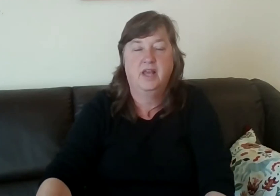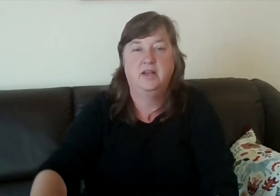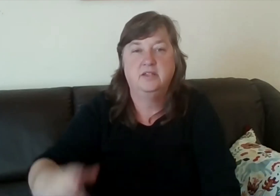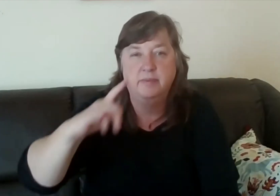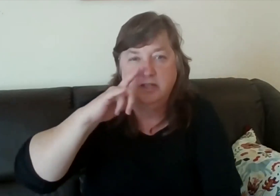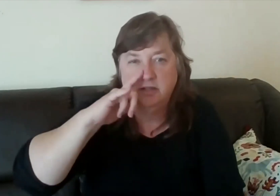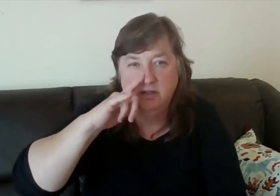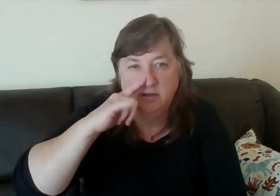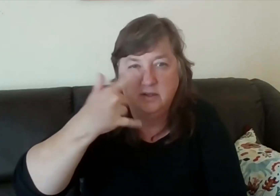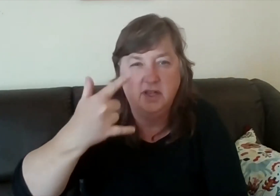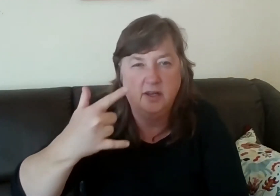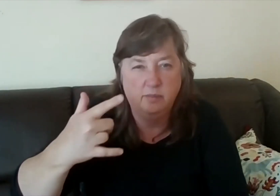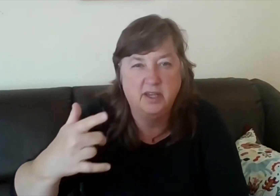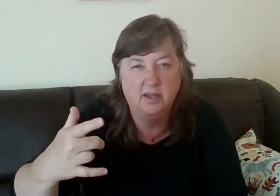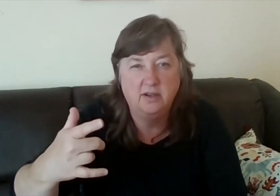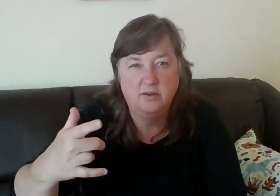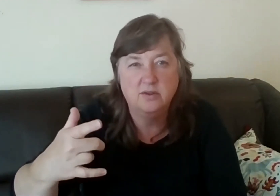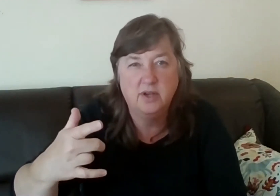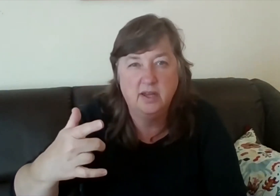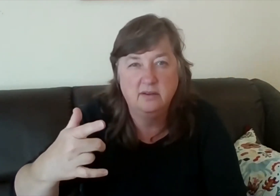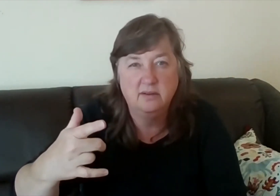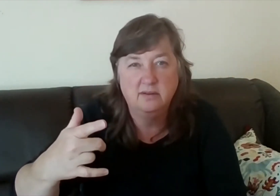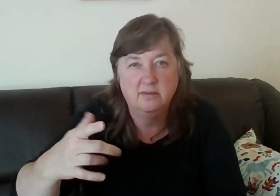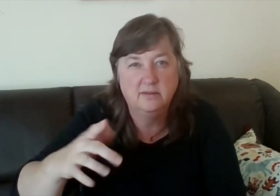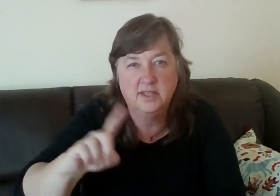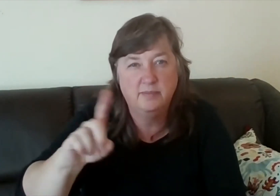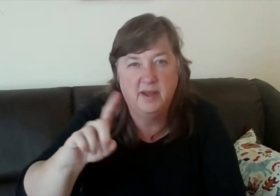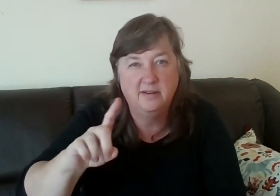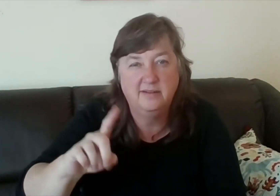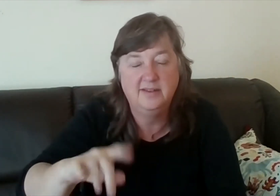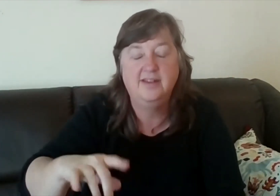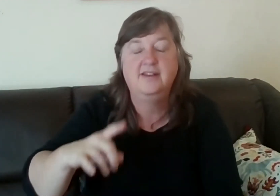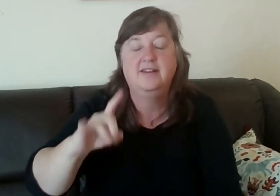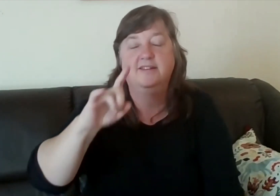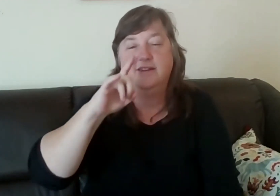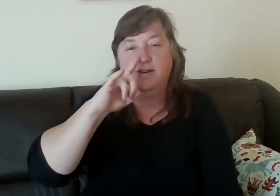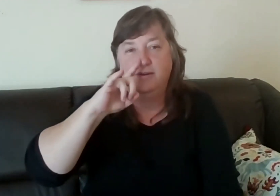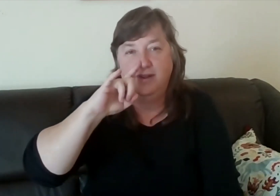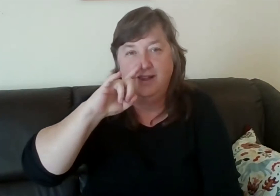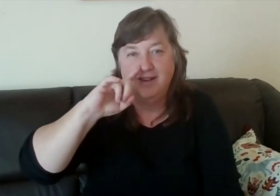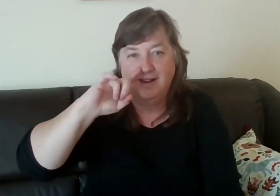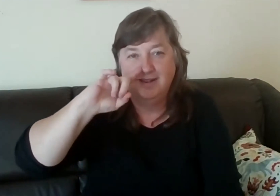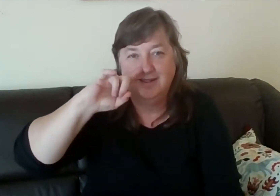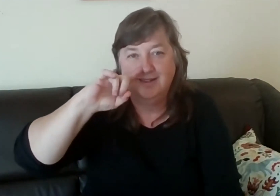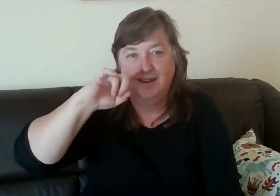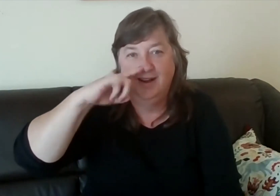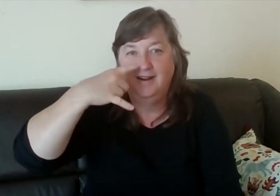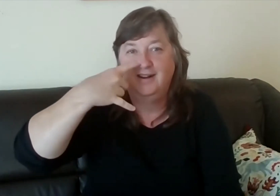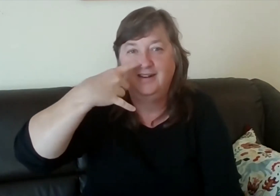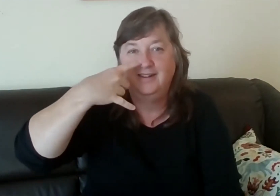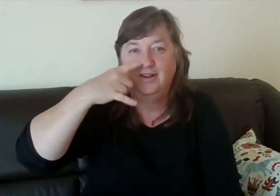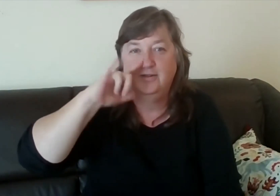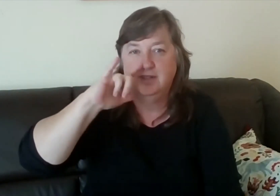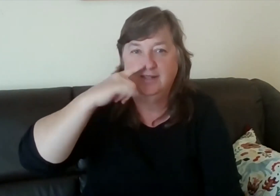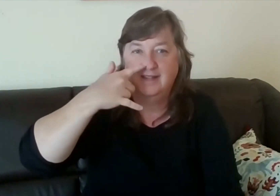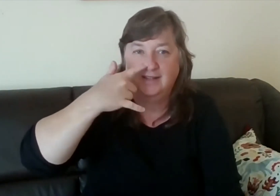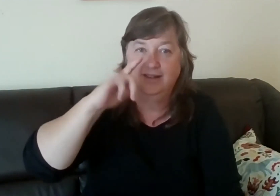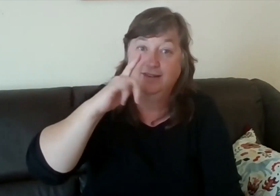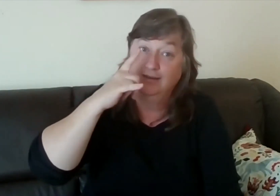And just make sure you don't look like you're picking your nose, okay? That's bad. So index on your nose. Think Santa. Put